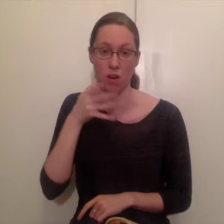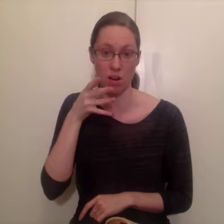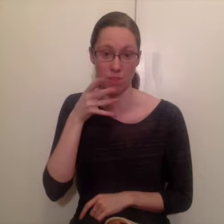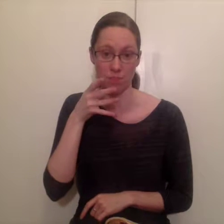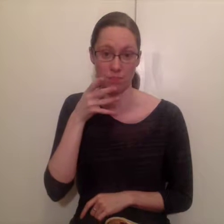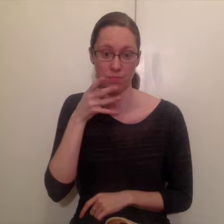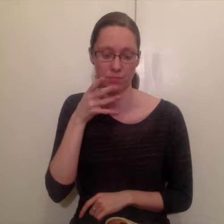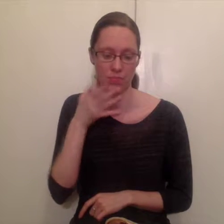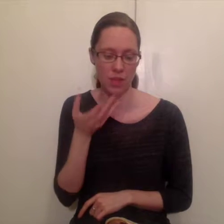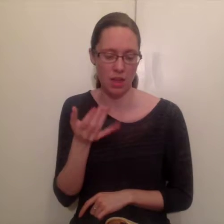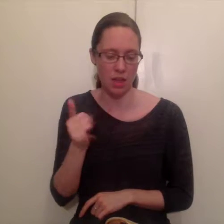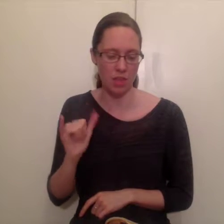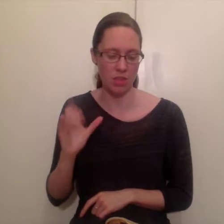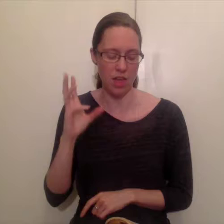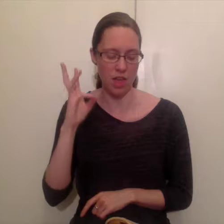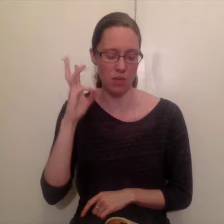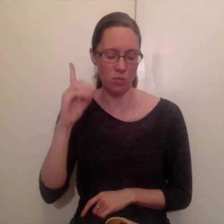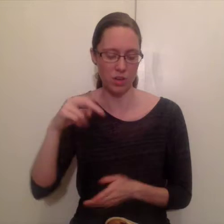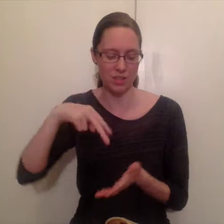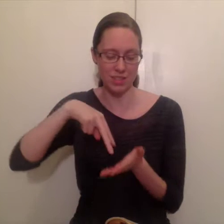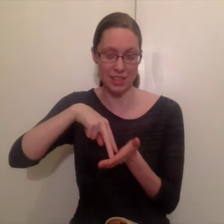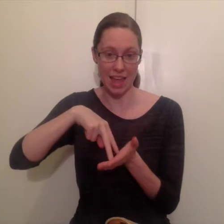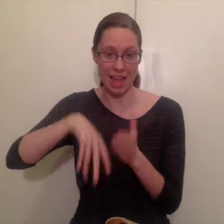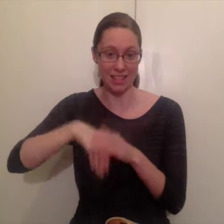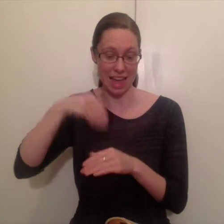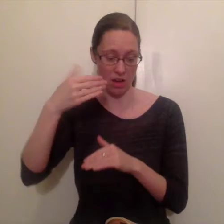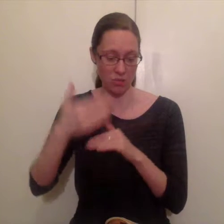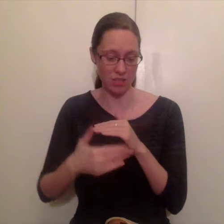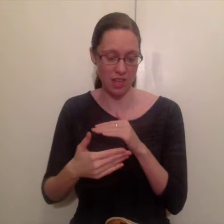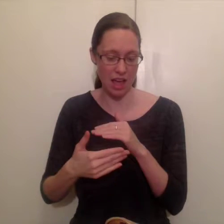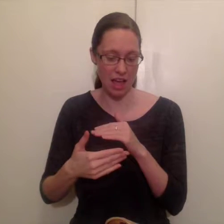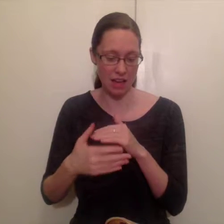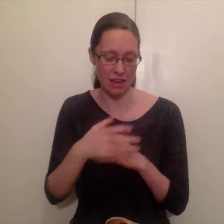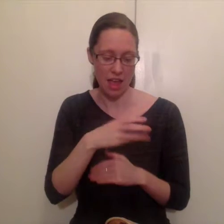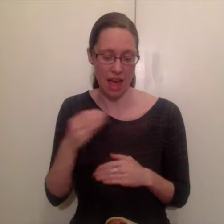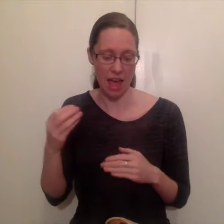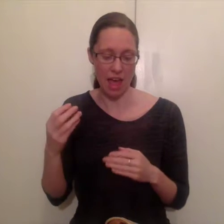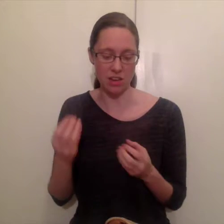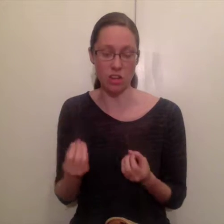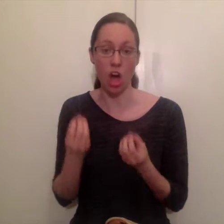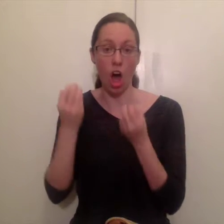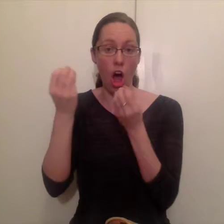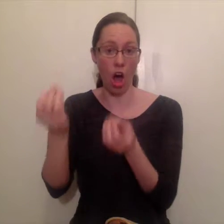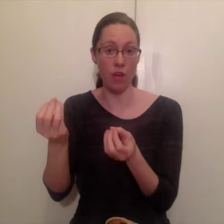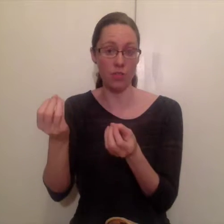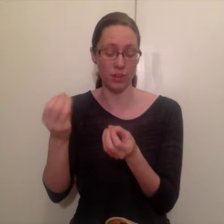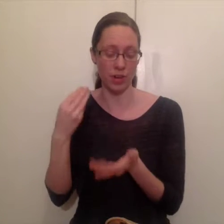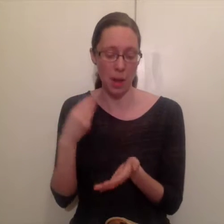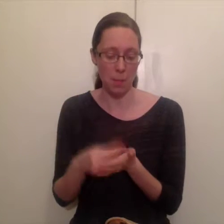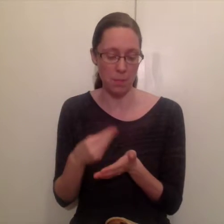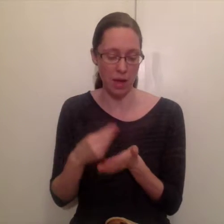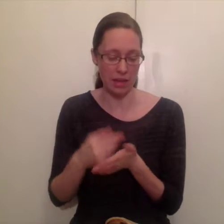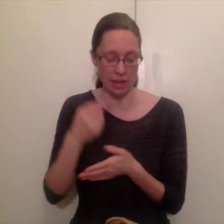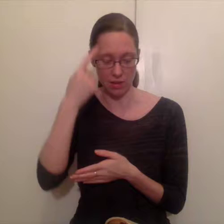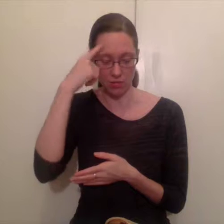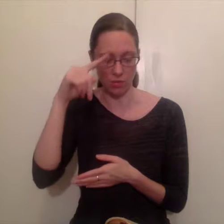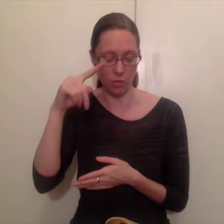farm. They would stand outside and offer money